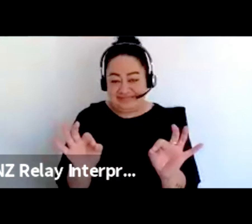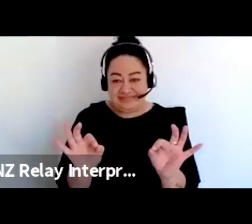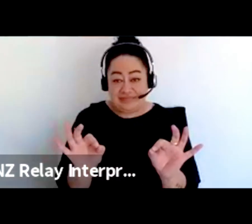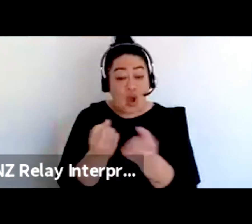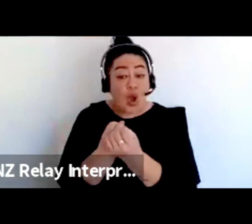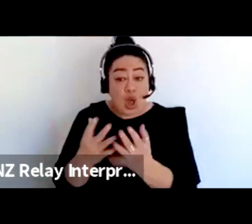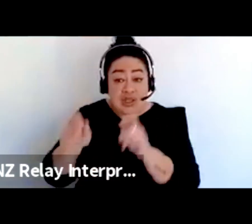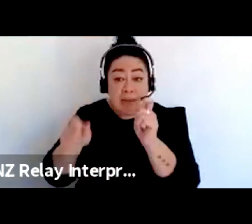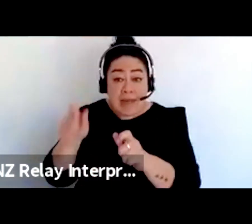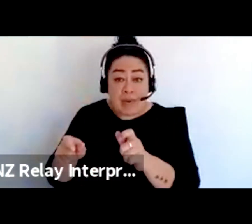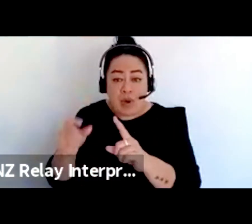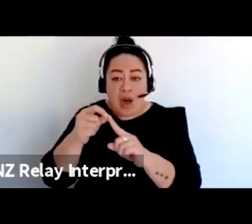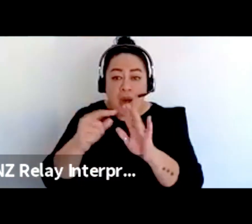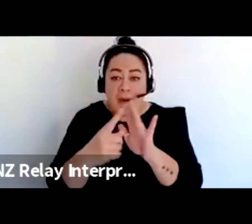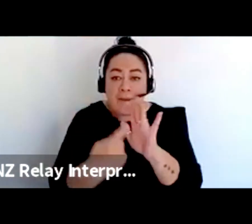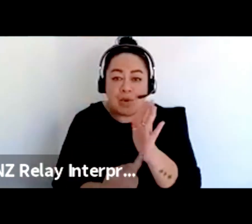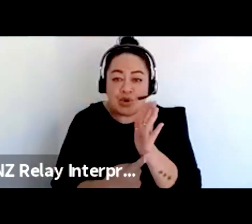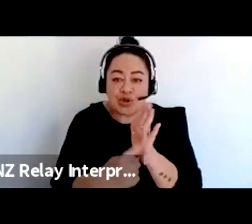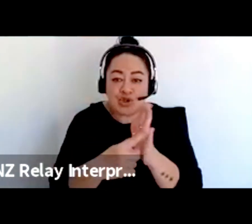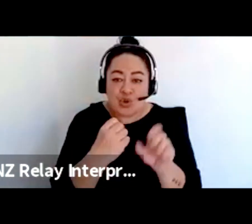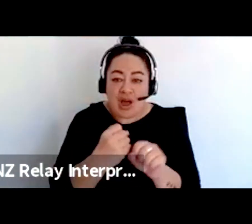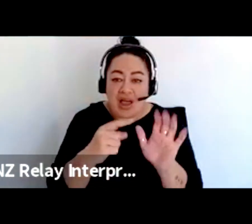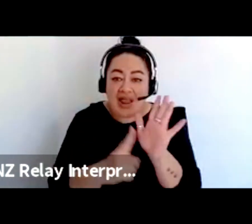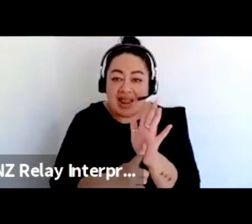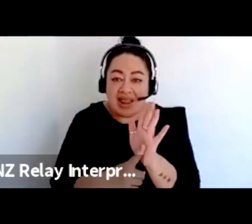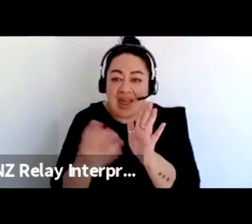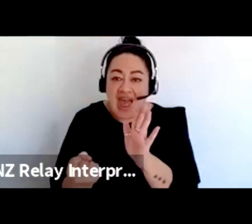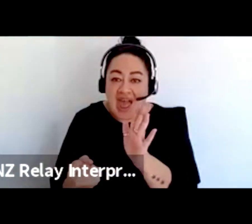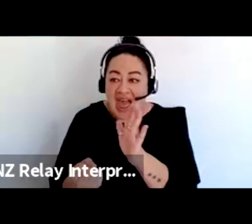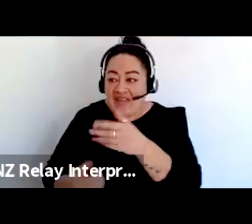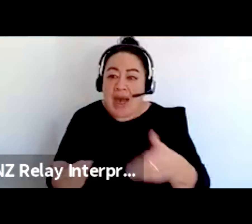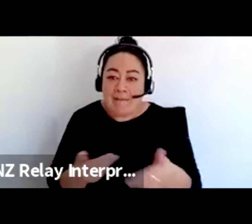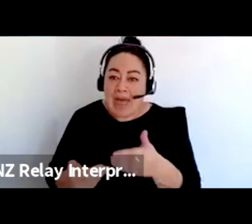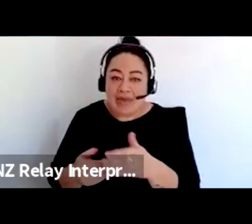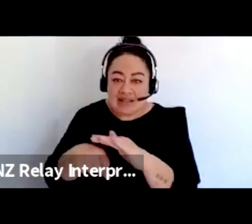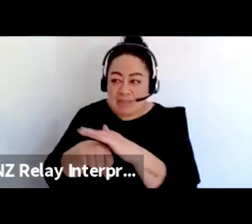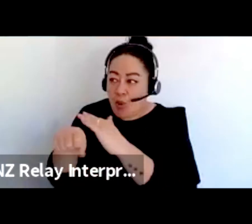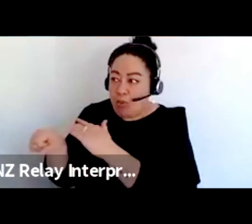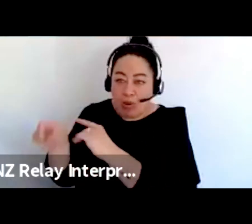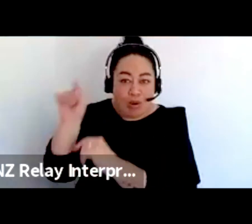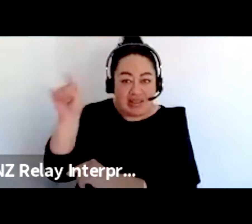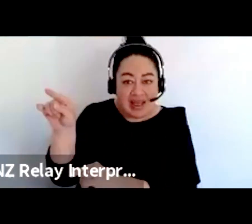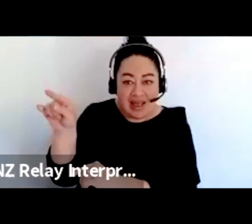vaccinated. And that's probably because they're all happy and protected